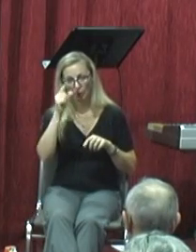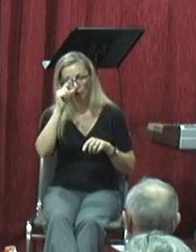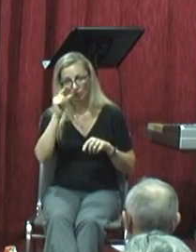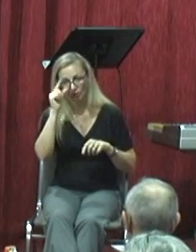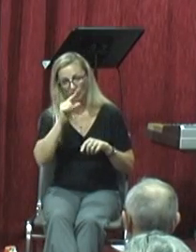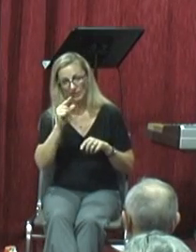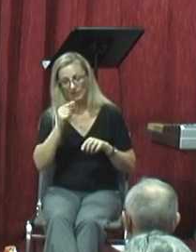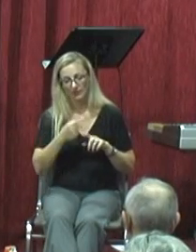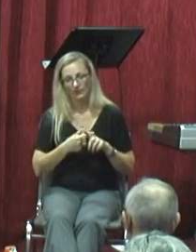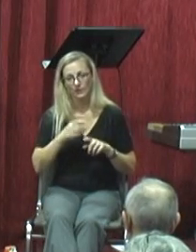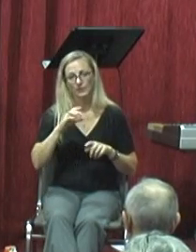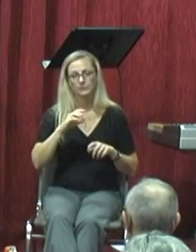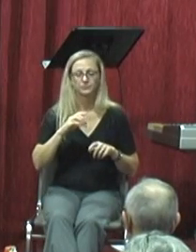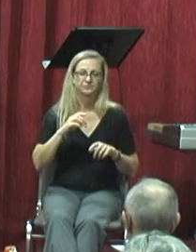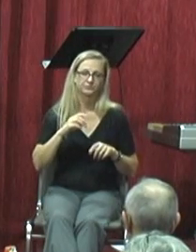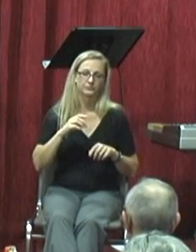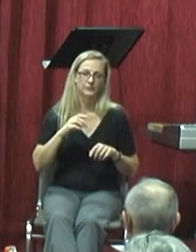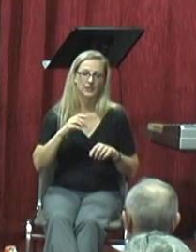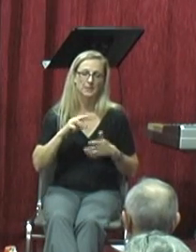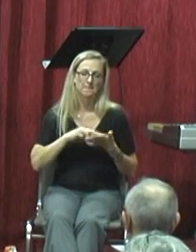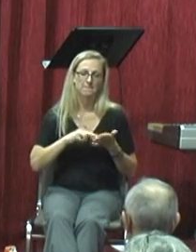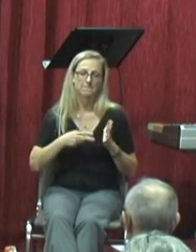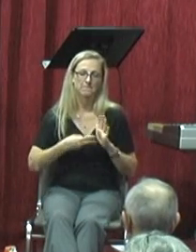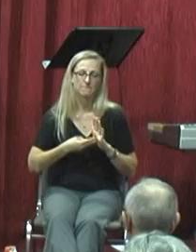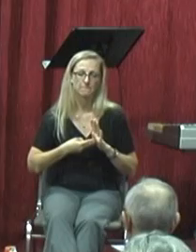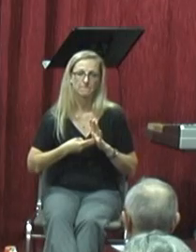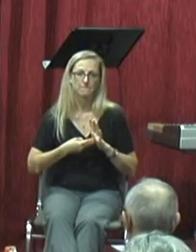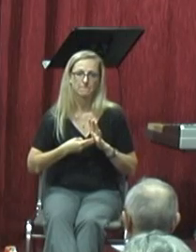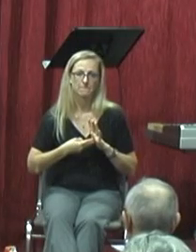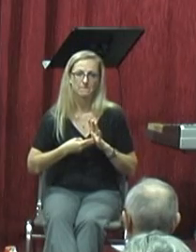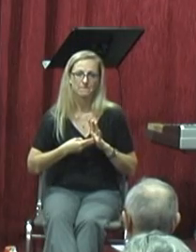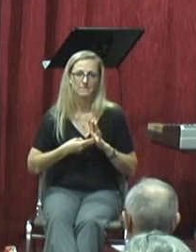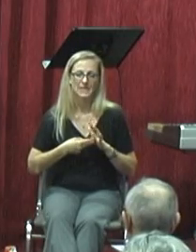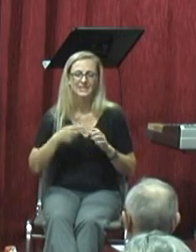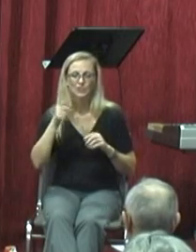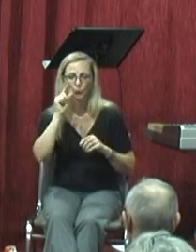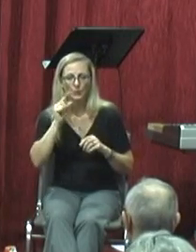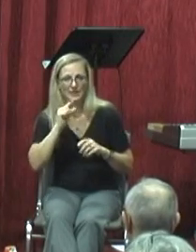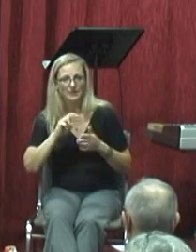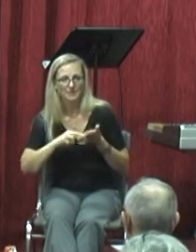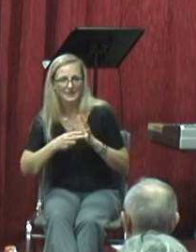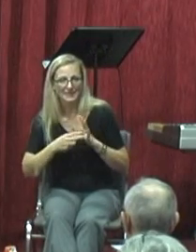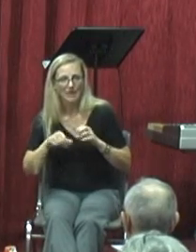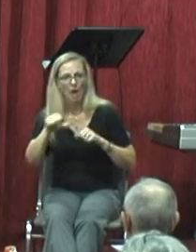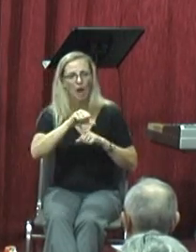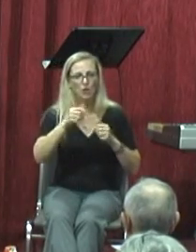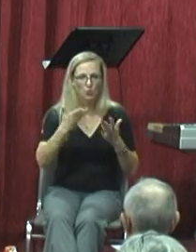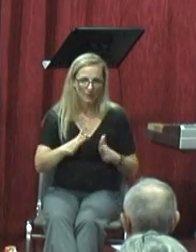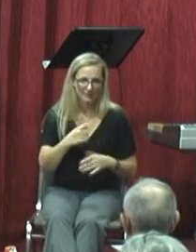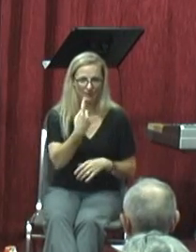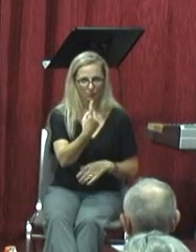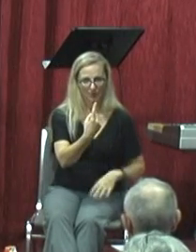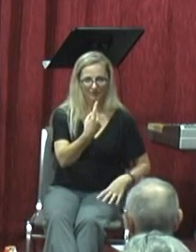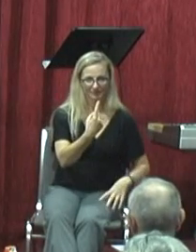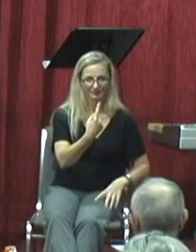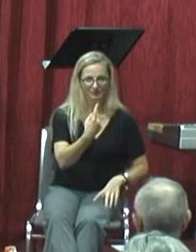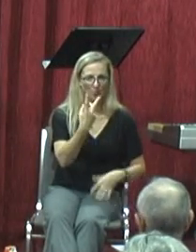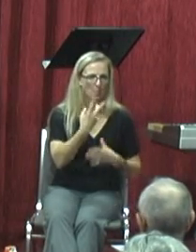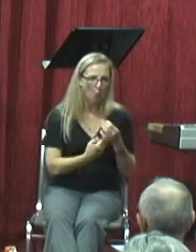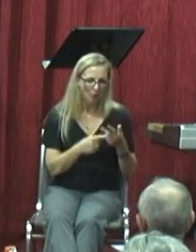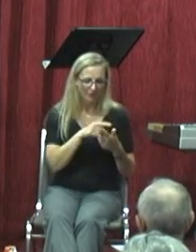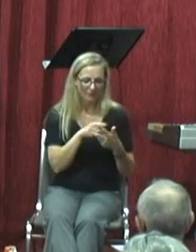Christos. Christos is Greek for anointed one. Okay? So